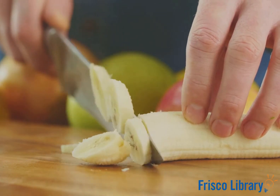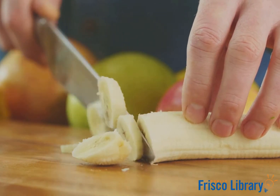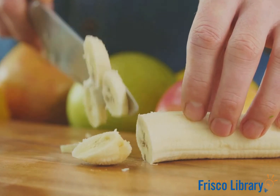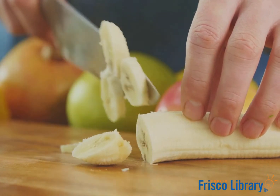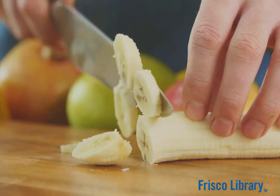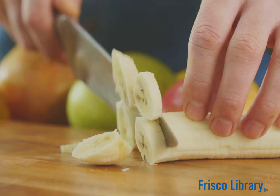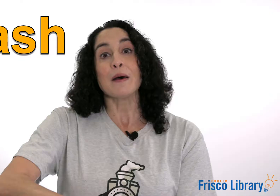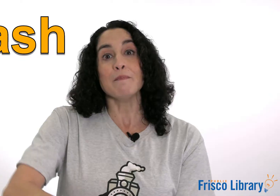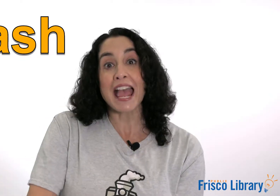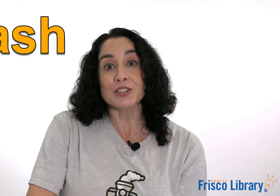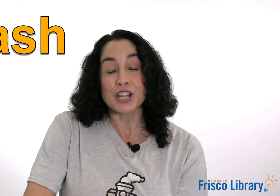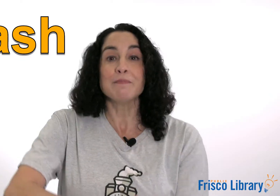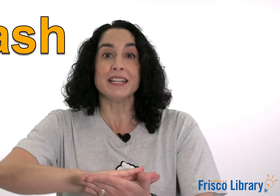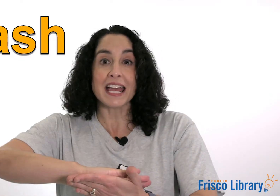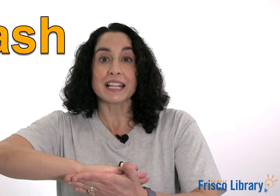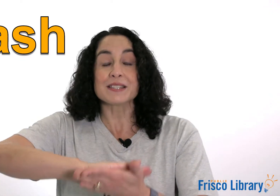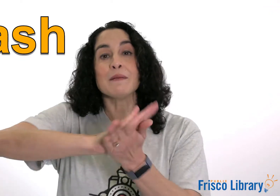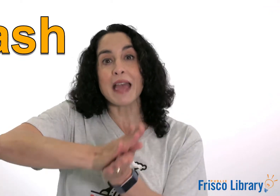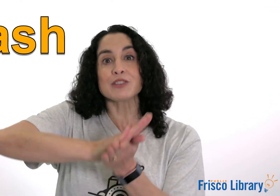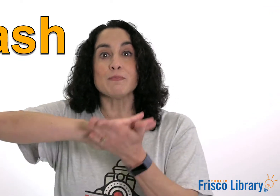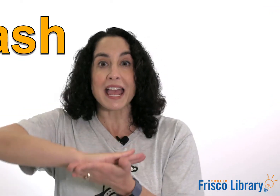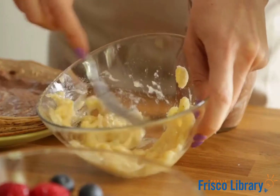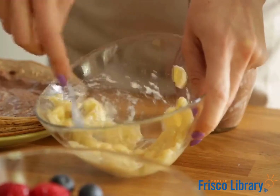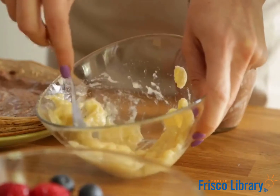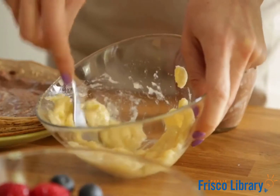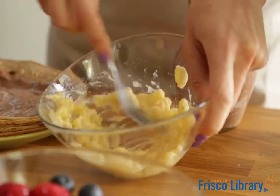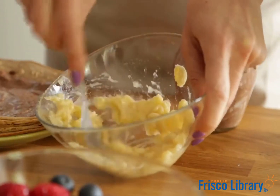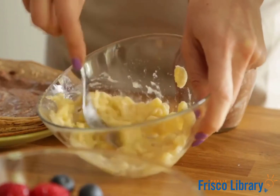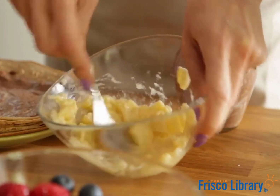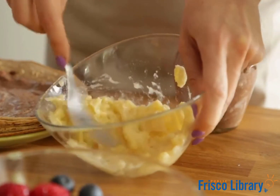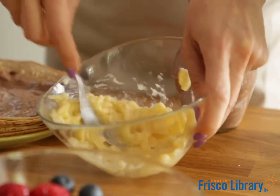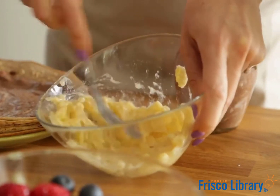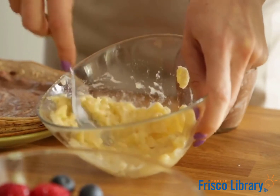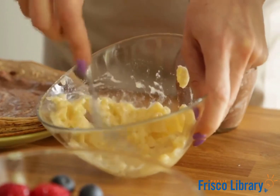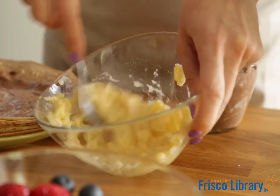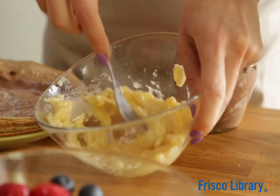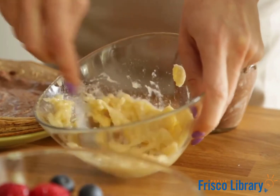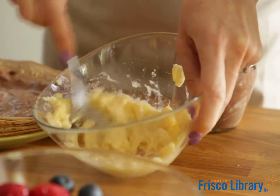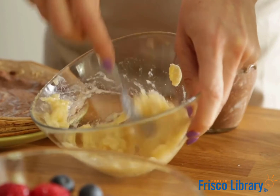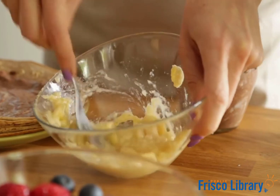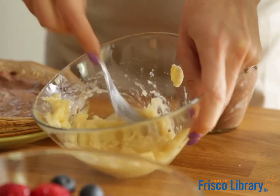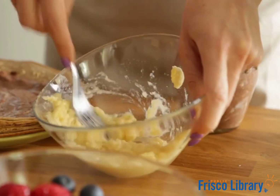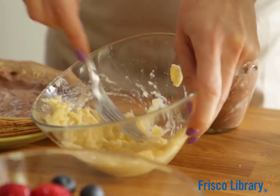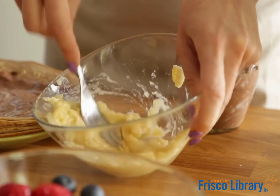bananas. Mash bananas. Mash, mash bananas. Mash bananas. Mash, mash